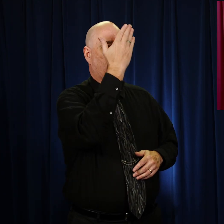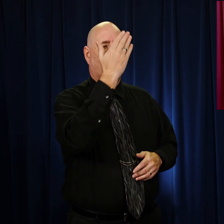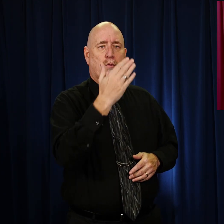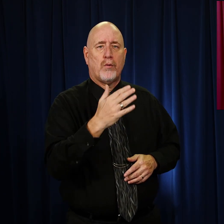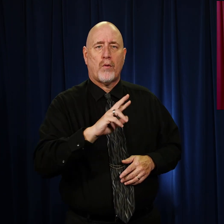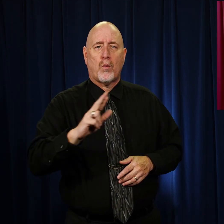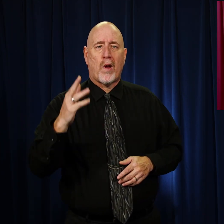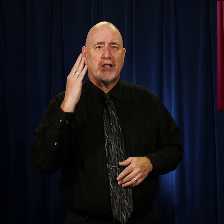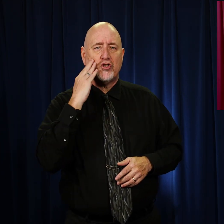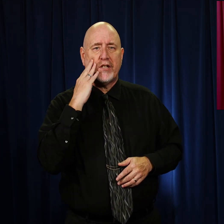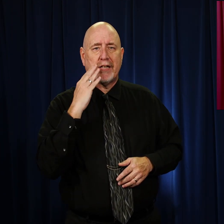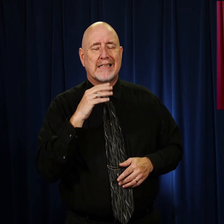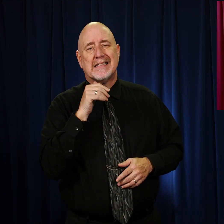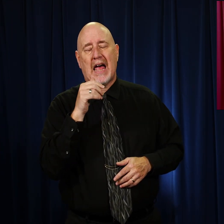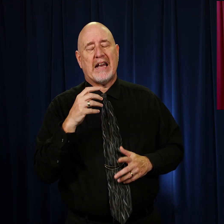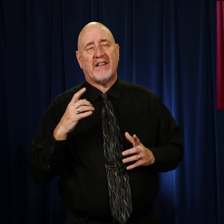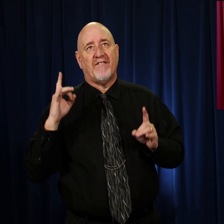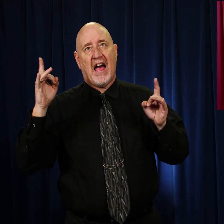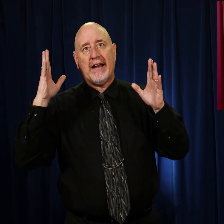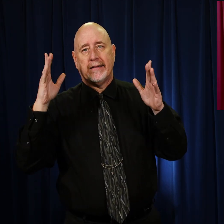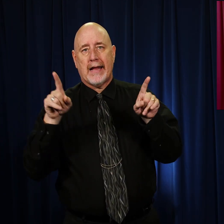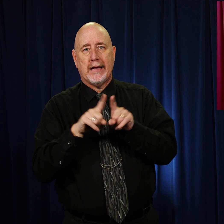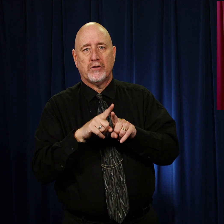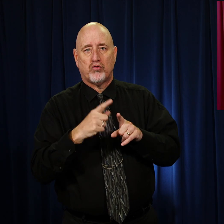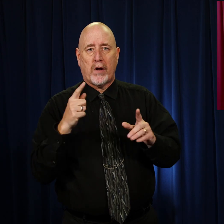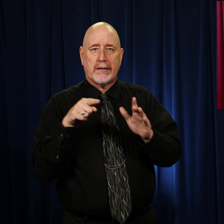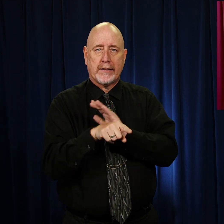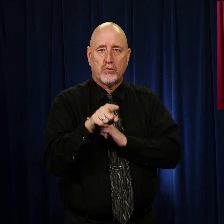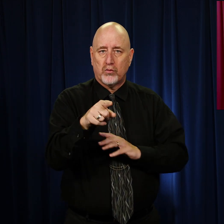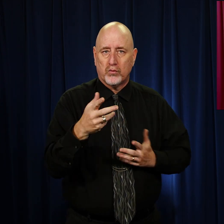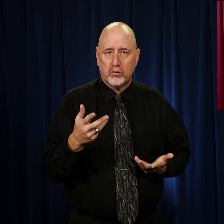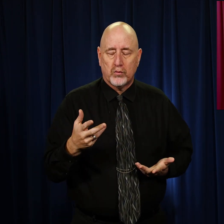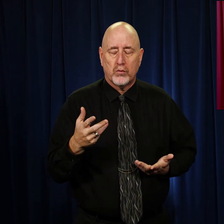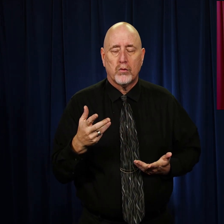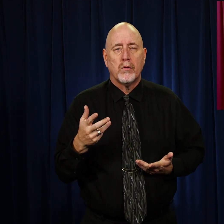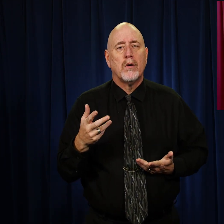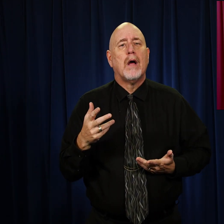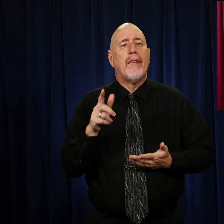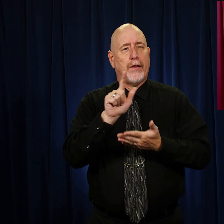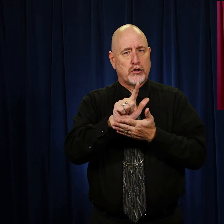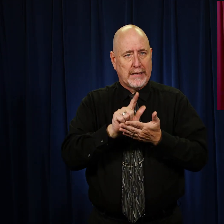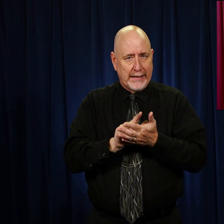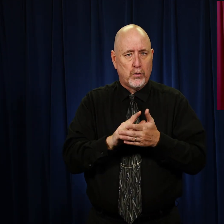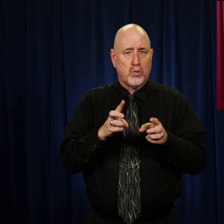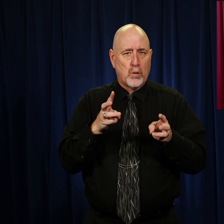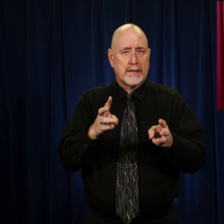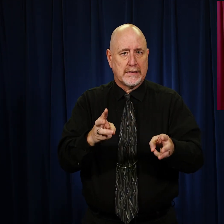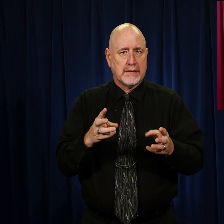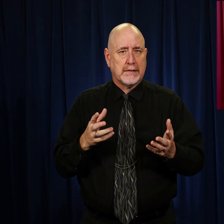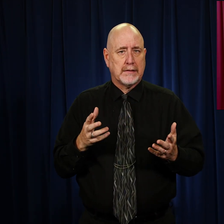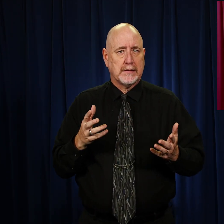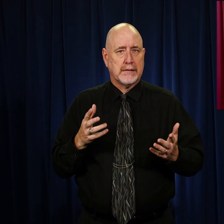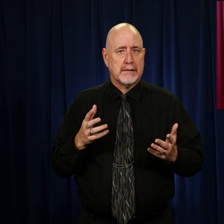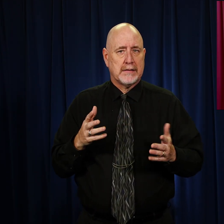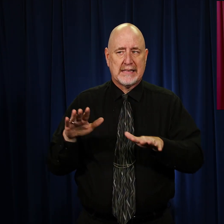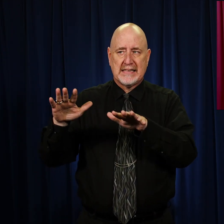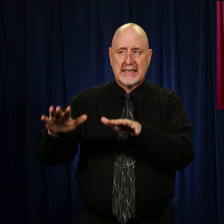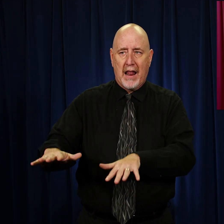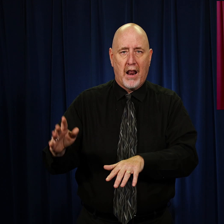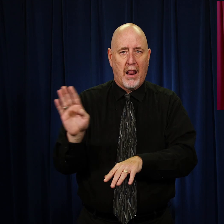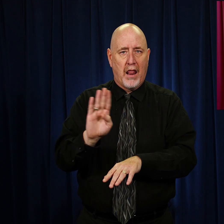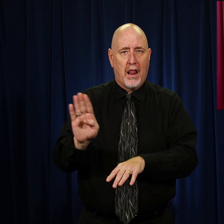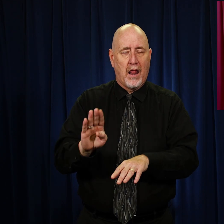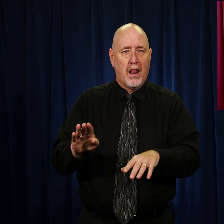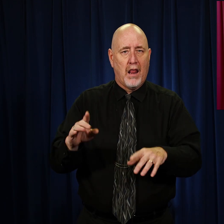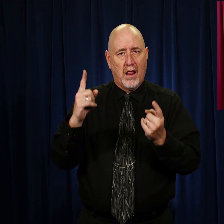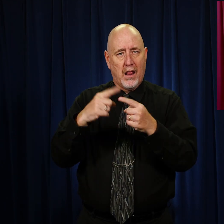on the right cheek. That's not as violent an action as trying to kill you. There are legal ways to settle the